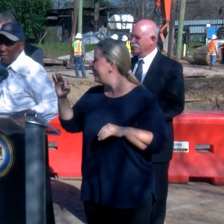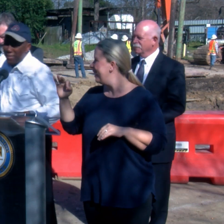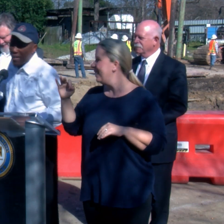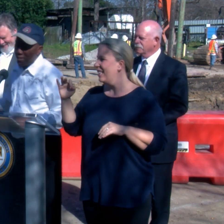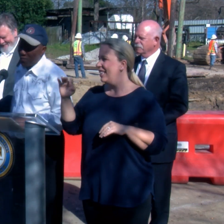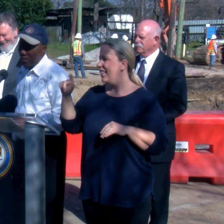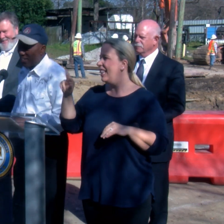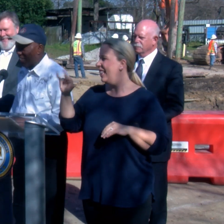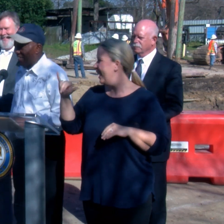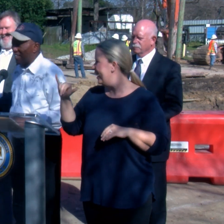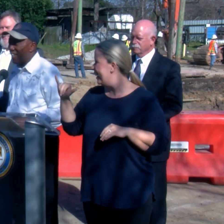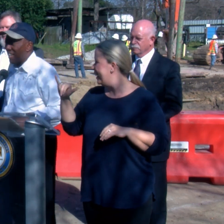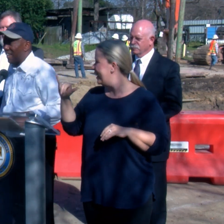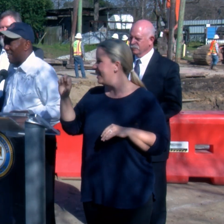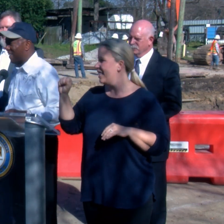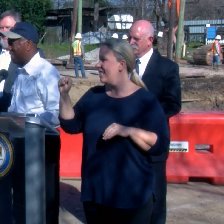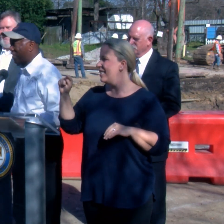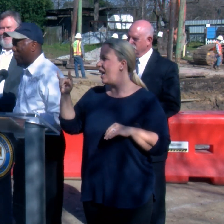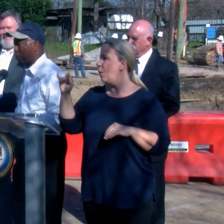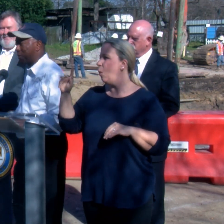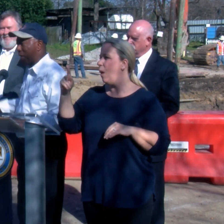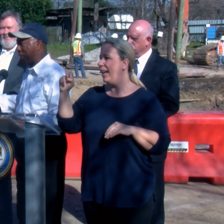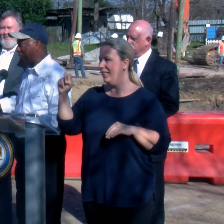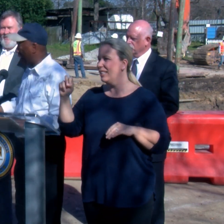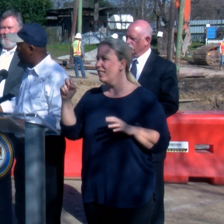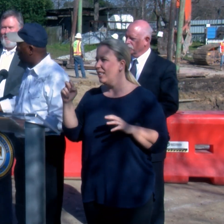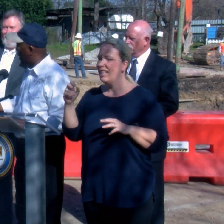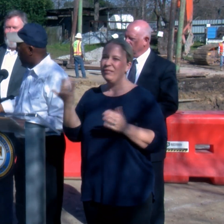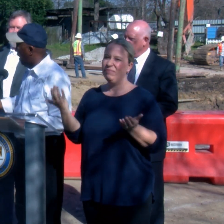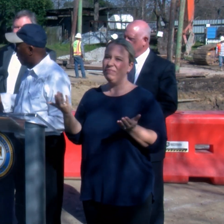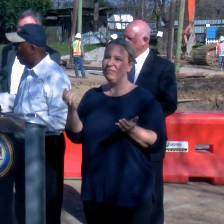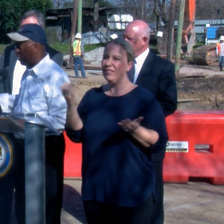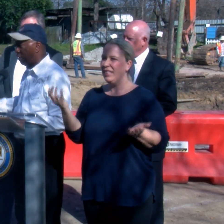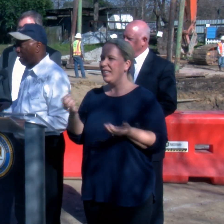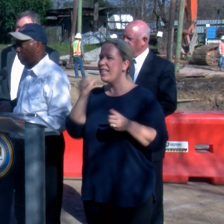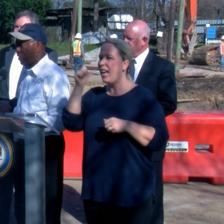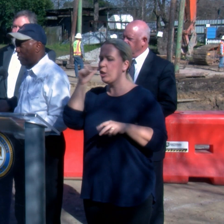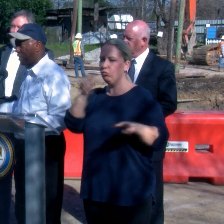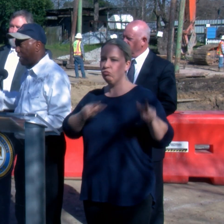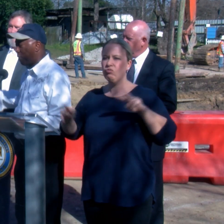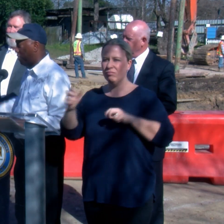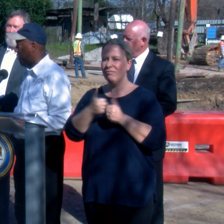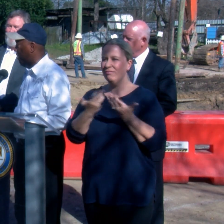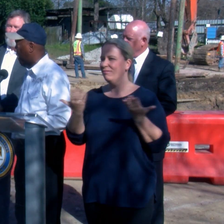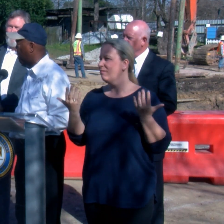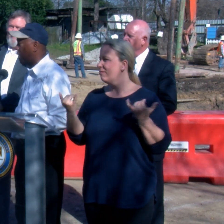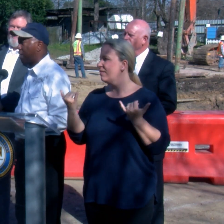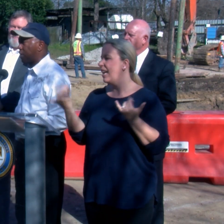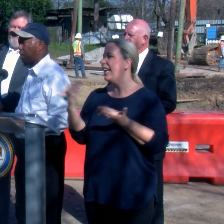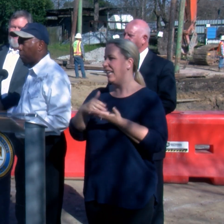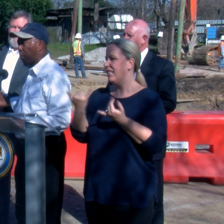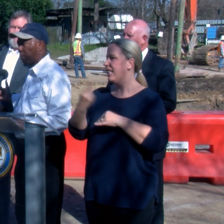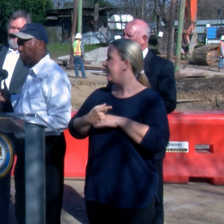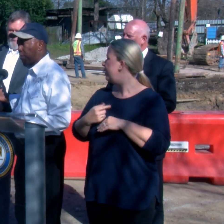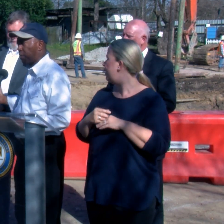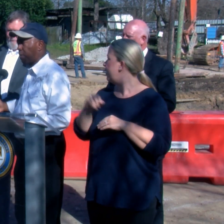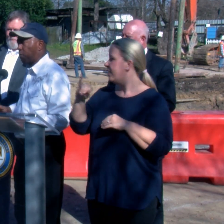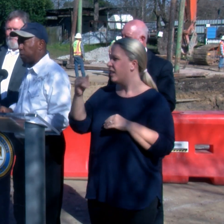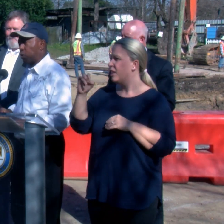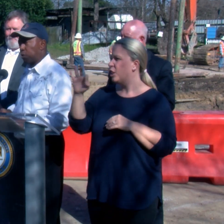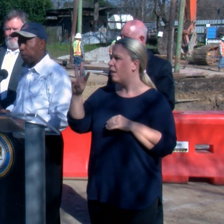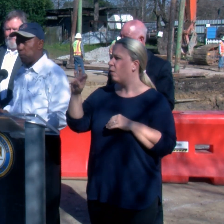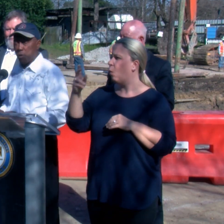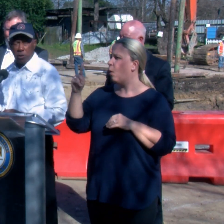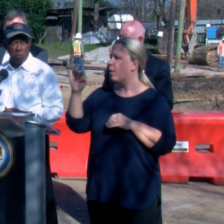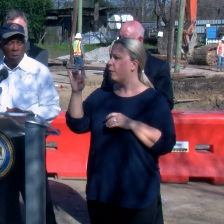Chief Larry Satterwhite, and who was out here yesterday, kind of overseeing the operation again with us today. Jeff Weatherford